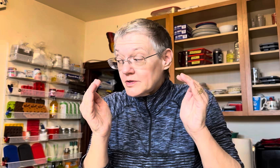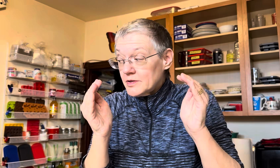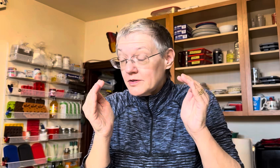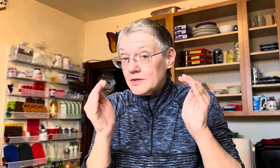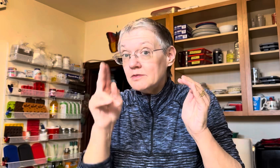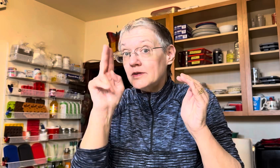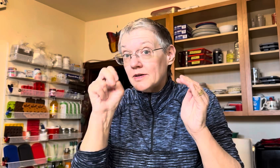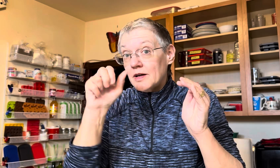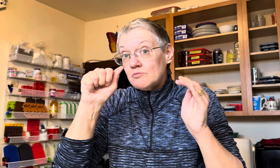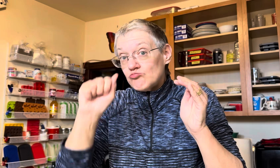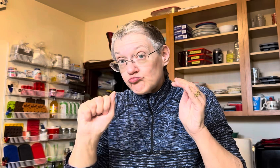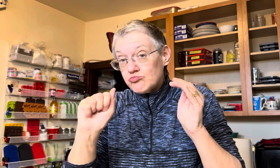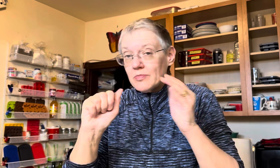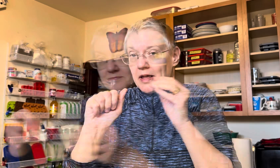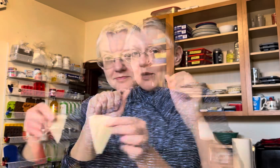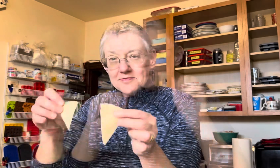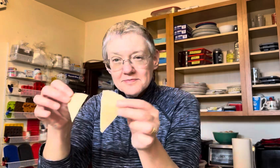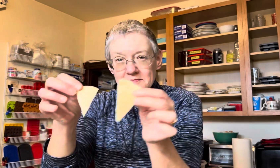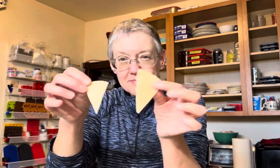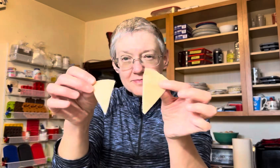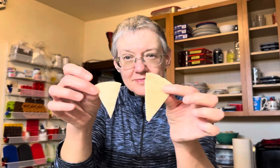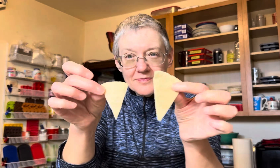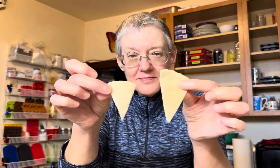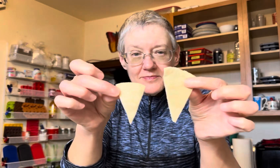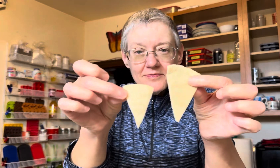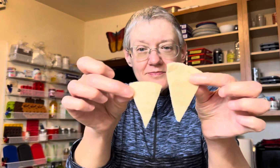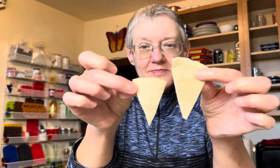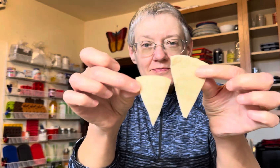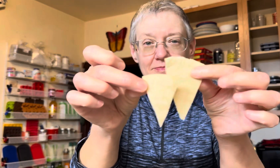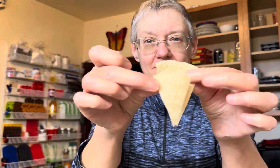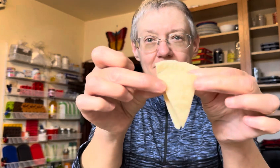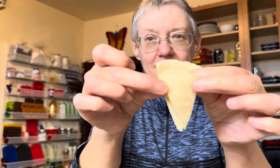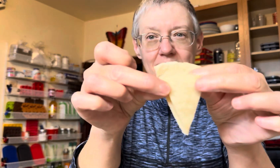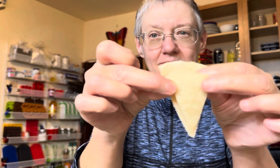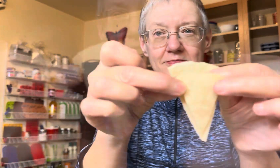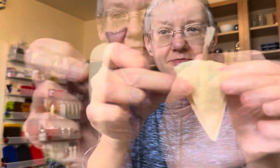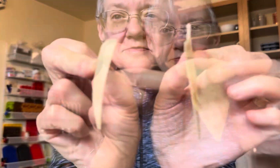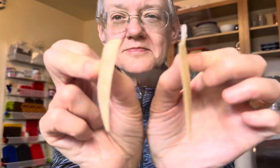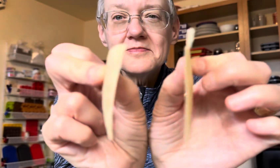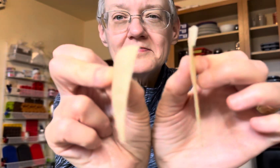Now let's compare the unpressed and the pressed. These are the 2 sizes.